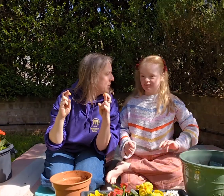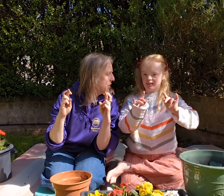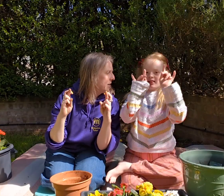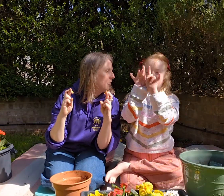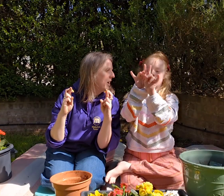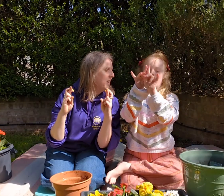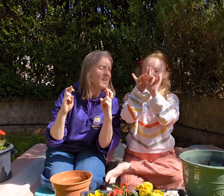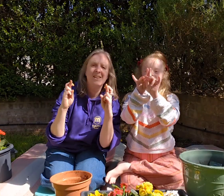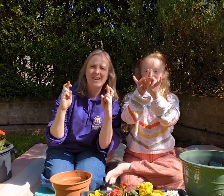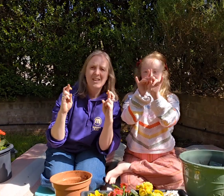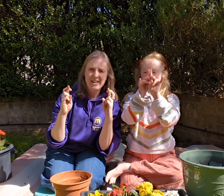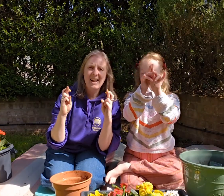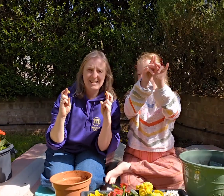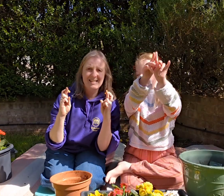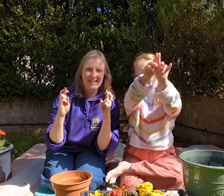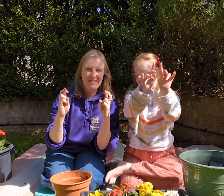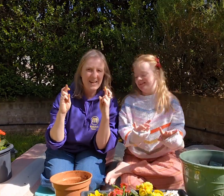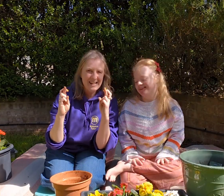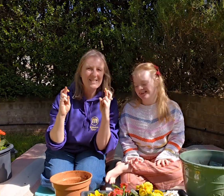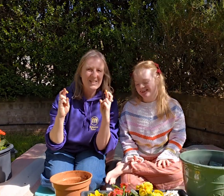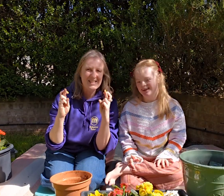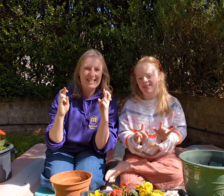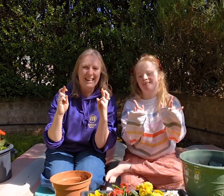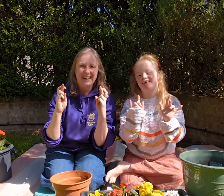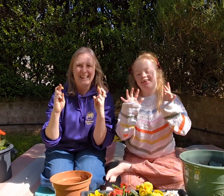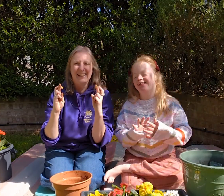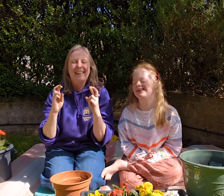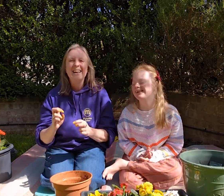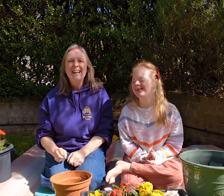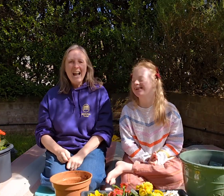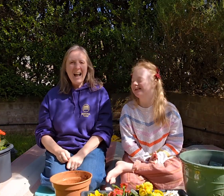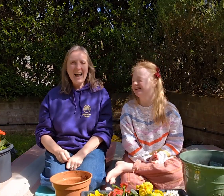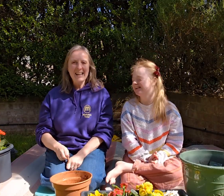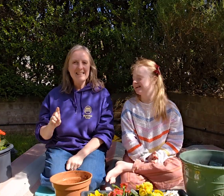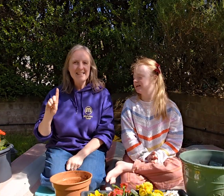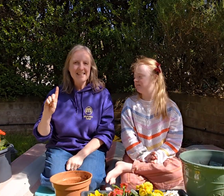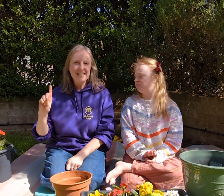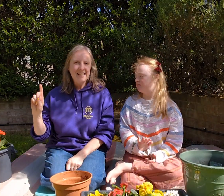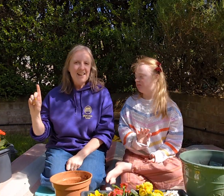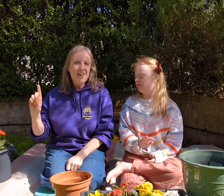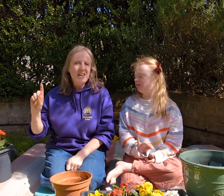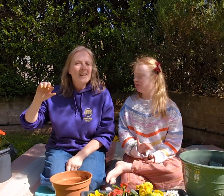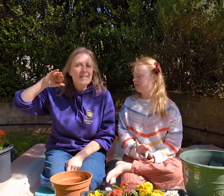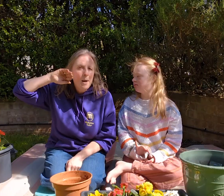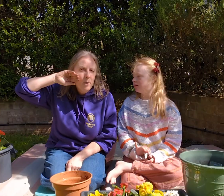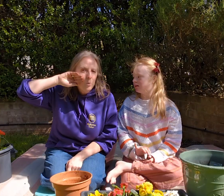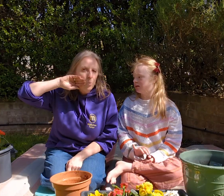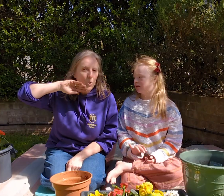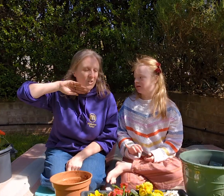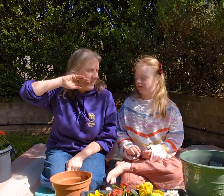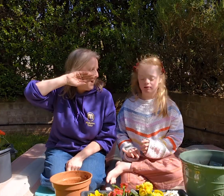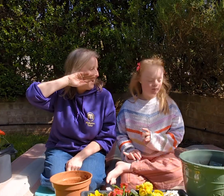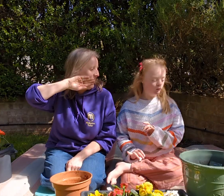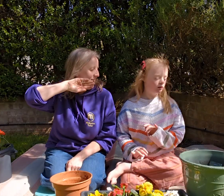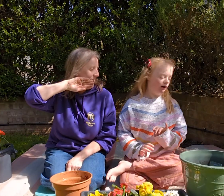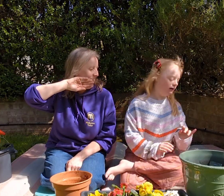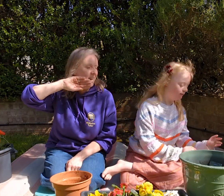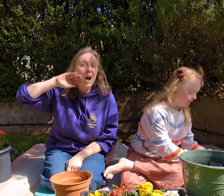for sunshine? Yes. Fingers crossed. And they need some water.